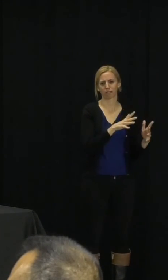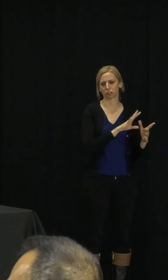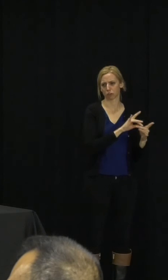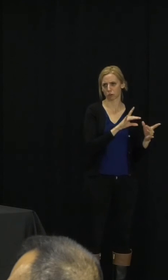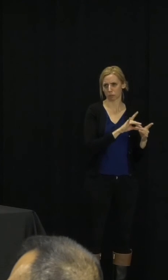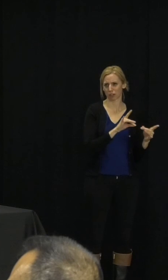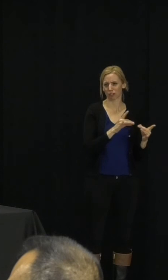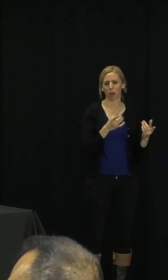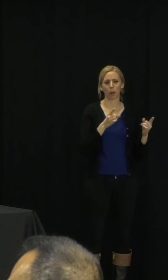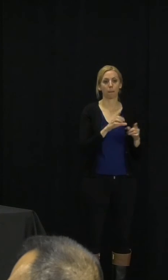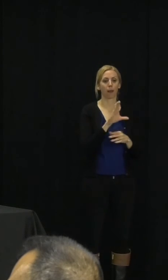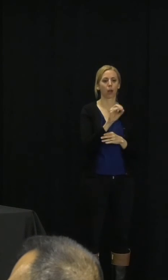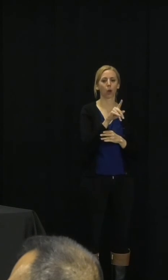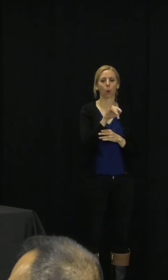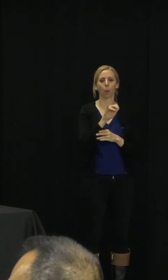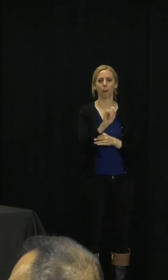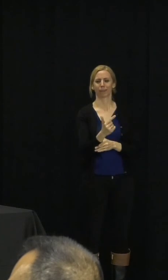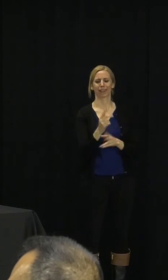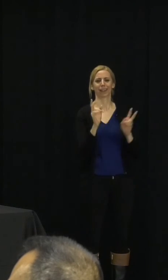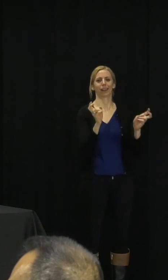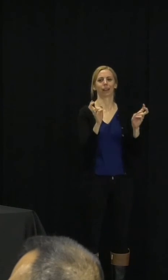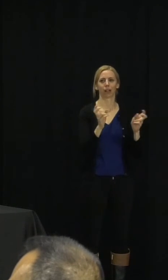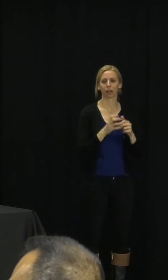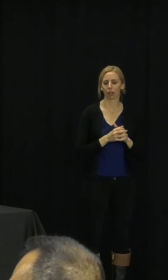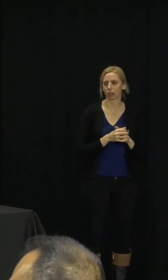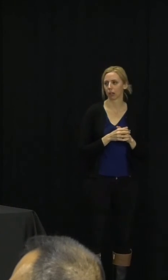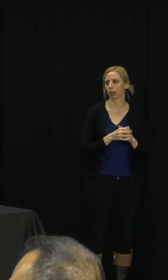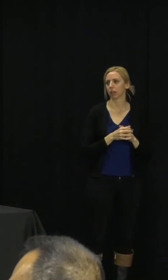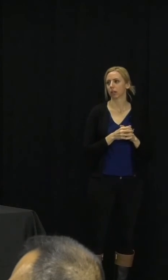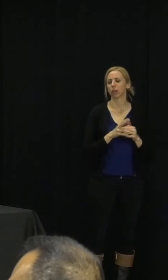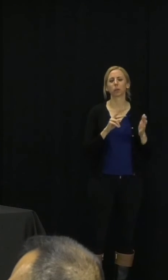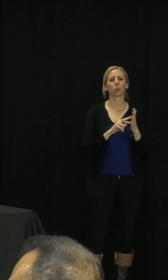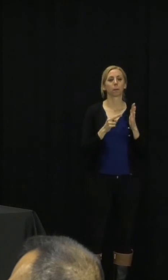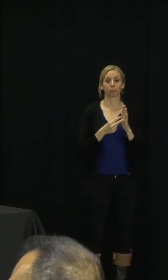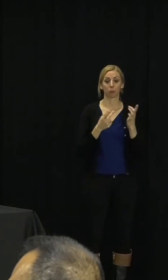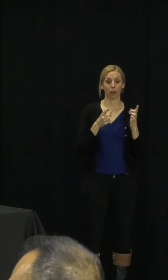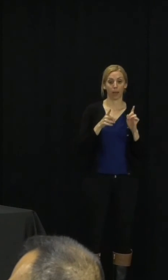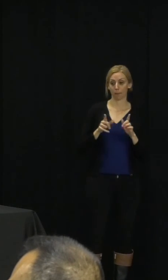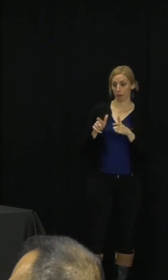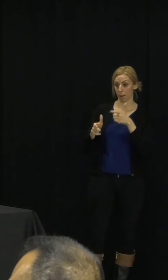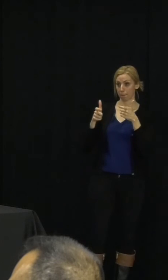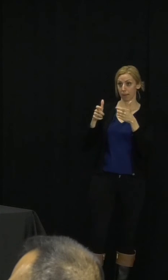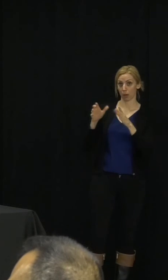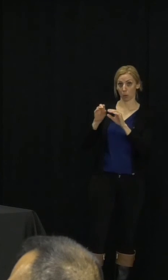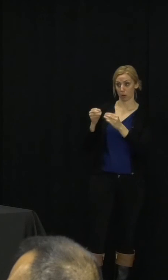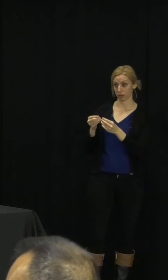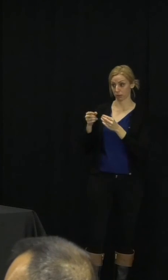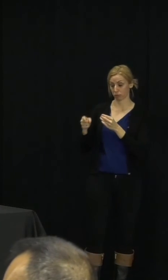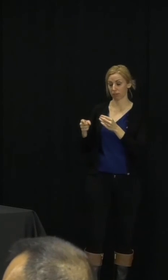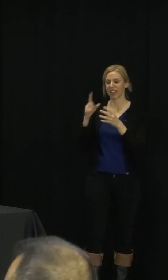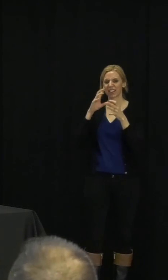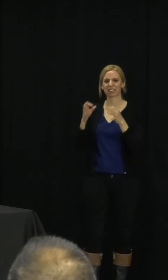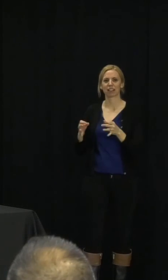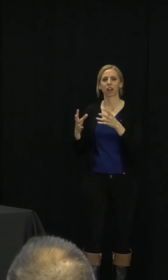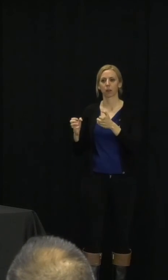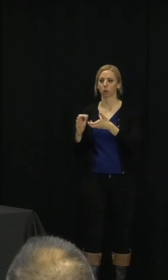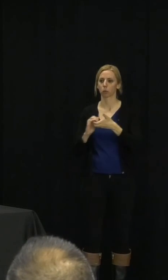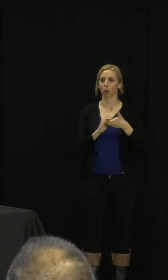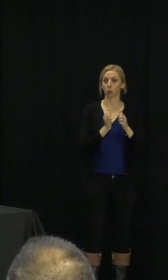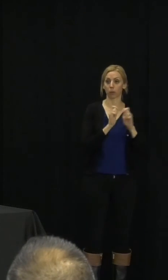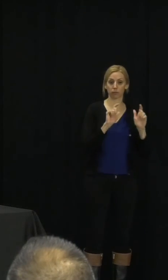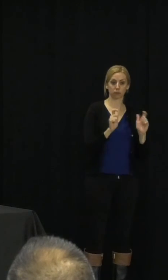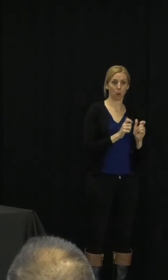But. Joe? Yeah, let's talk about invisibility. How about age? So, I actually